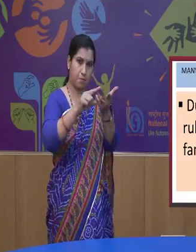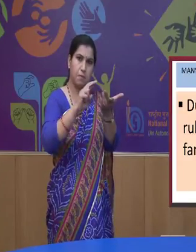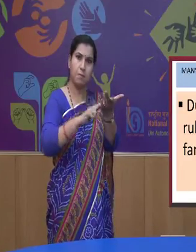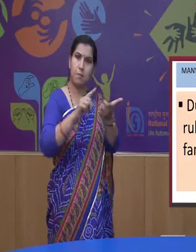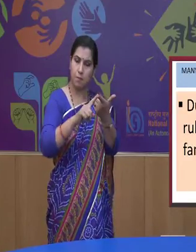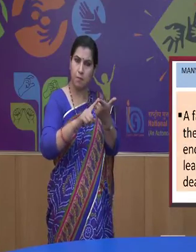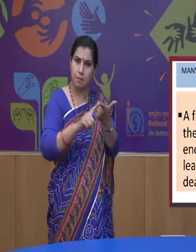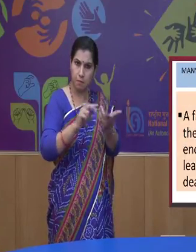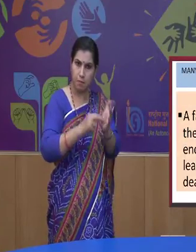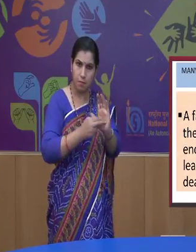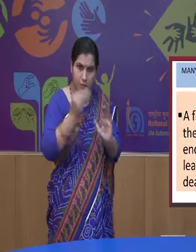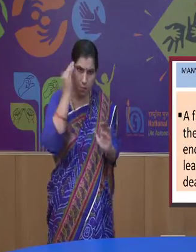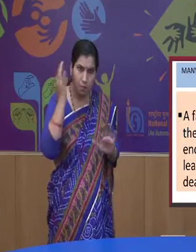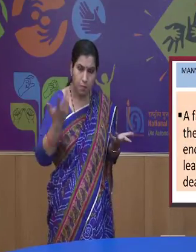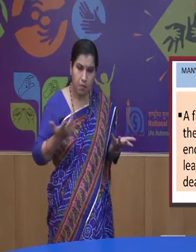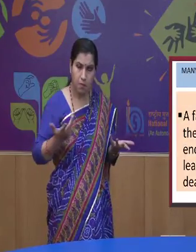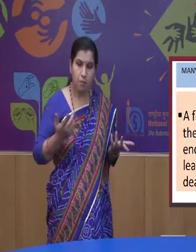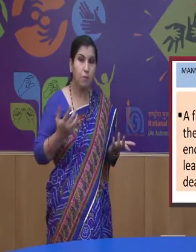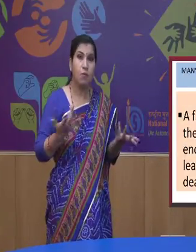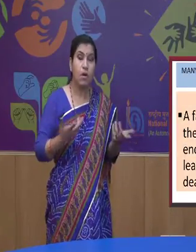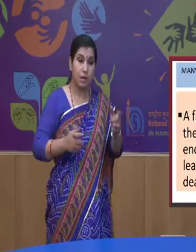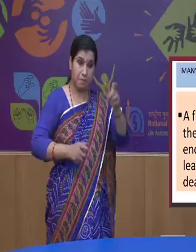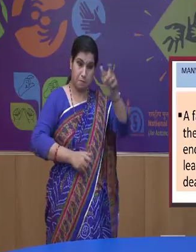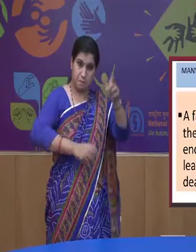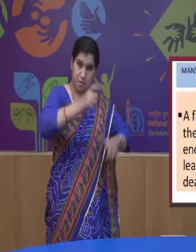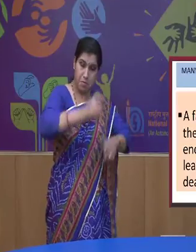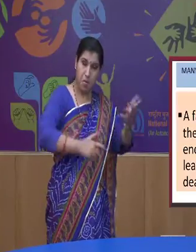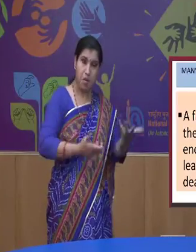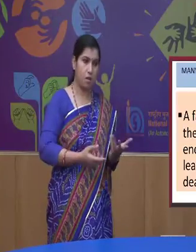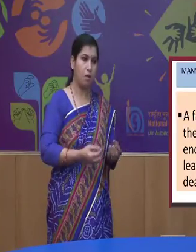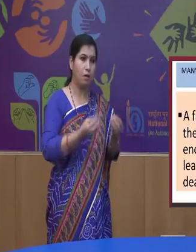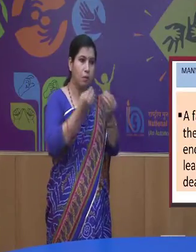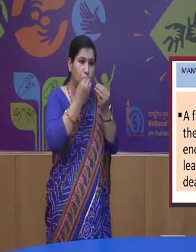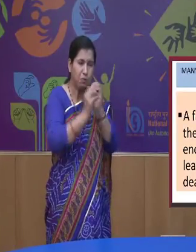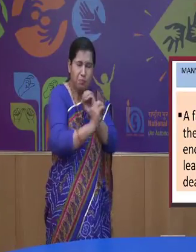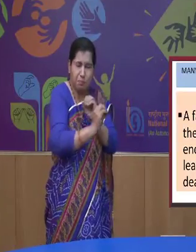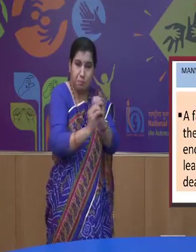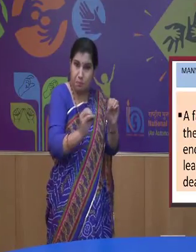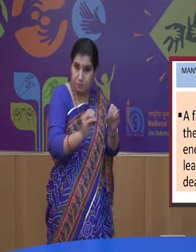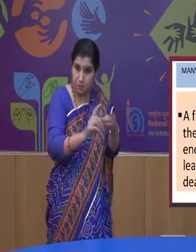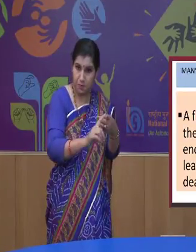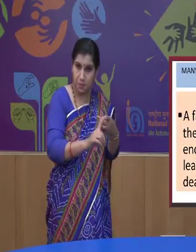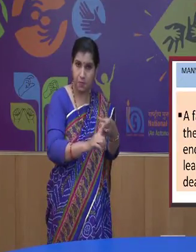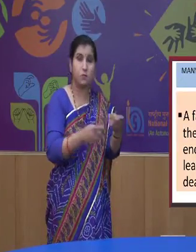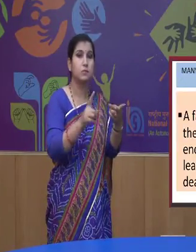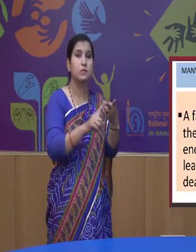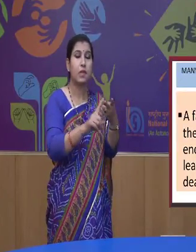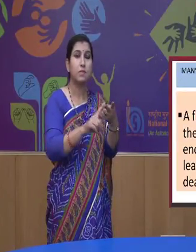A famine happens when the people don't have enough food to eat, and that leads to